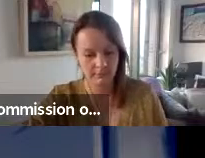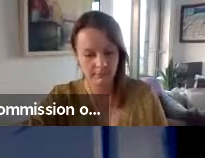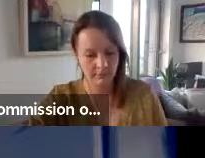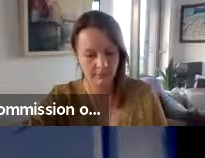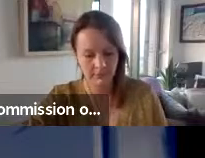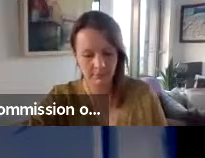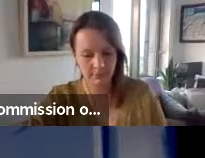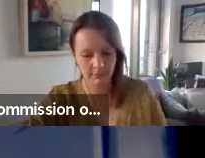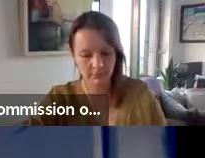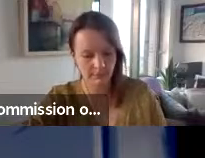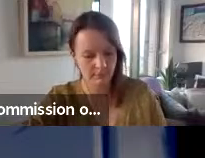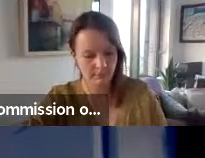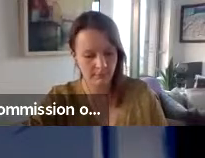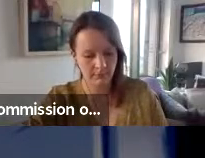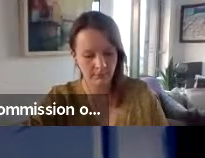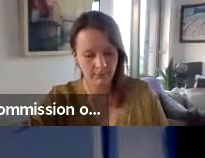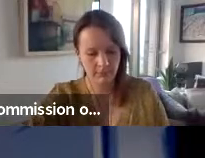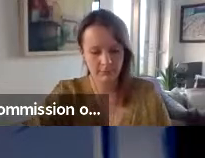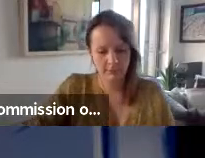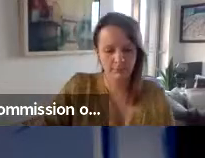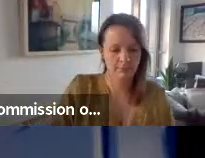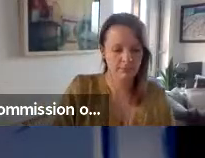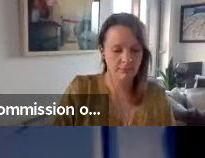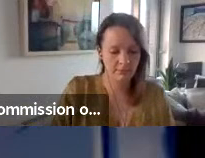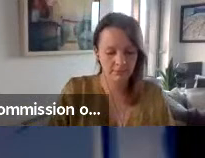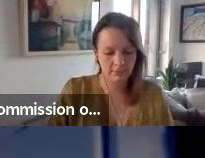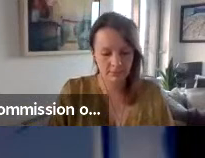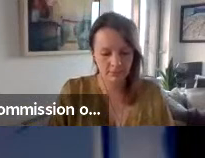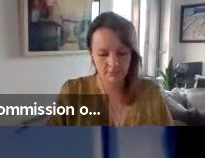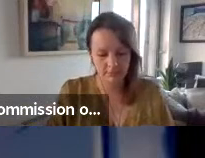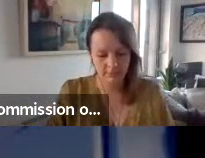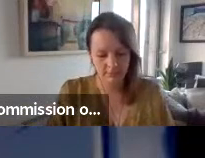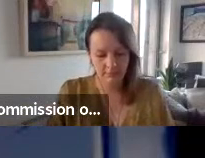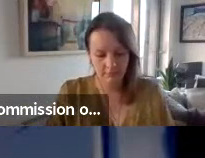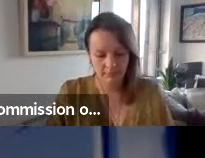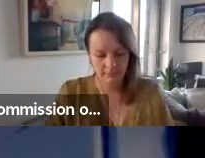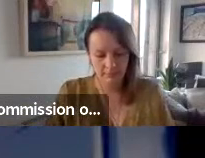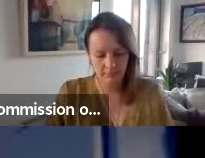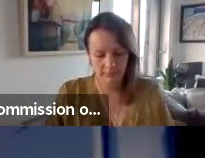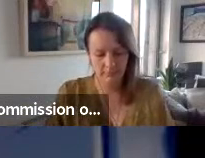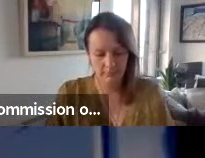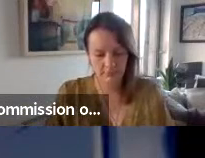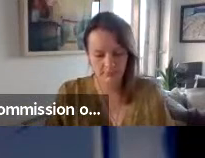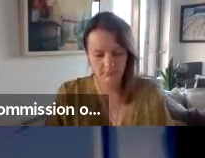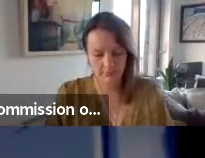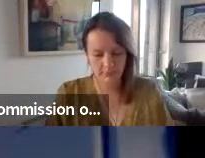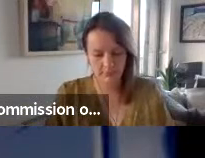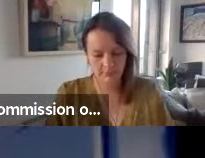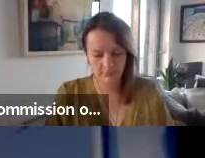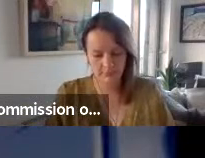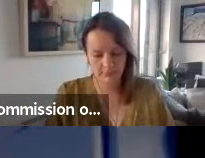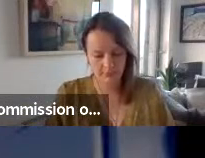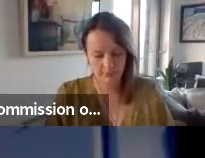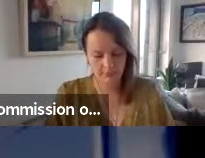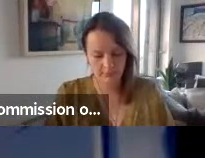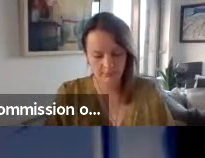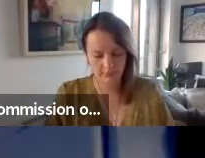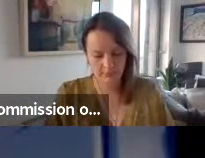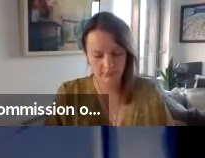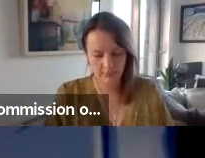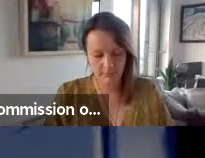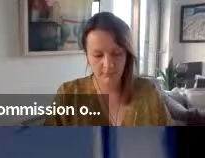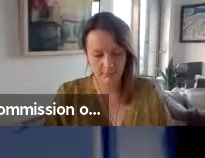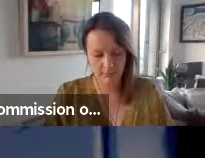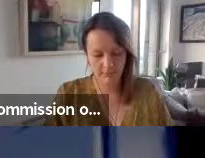have been working in the disability sector for the past 20 plus years. I am a mental health service user